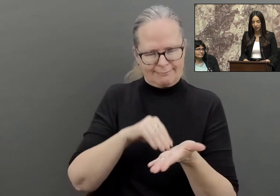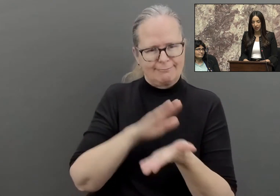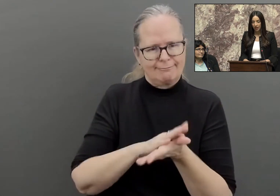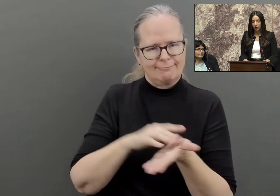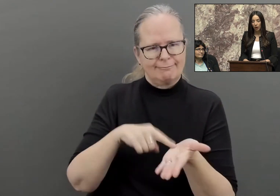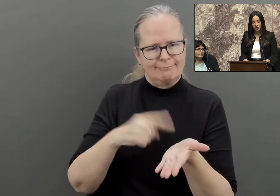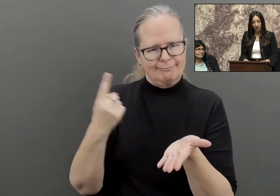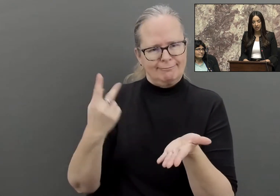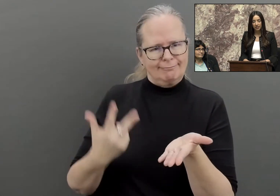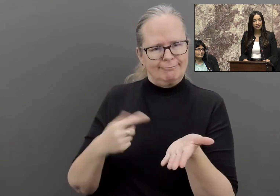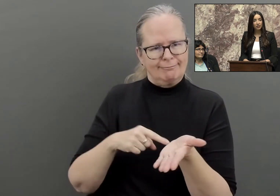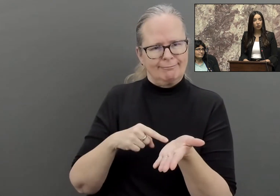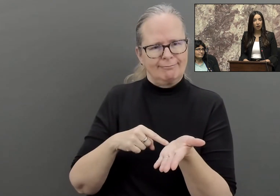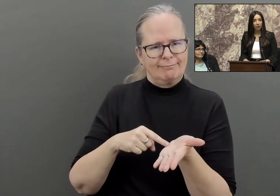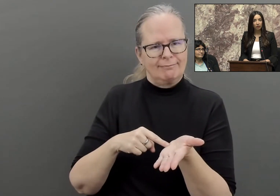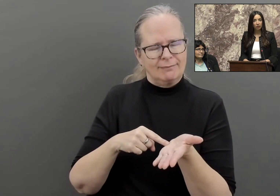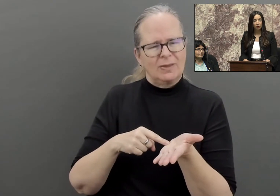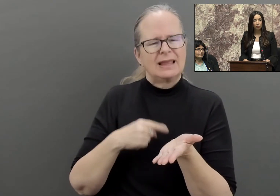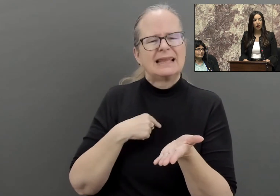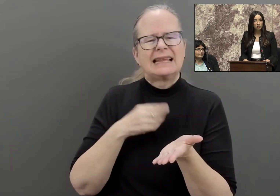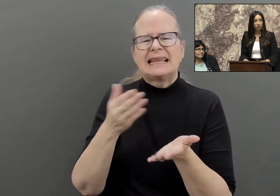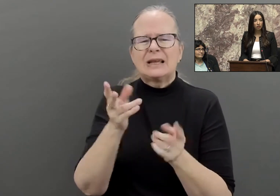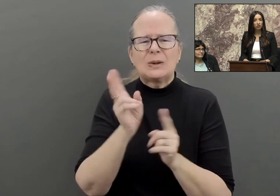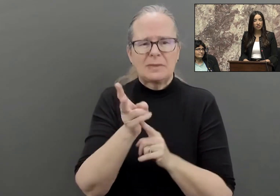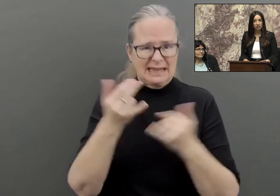donor. The website is easy to remember,